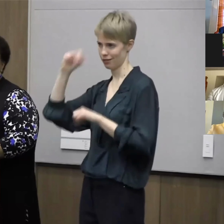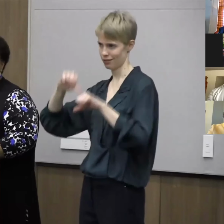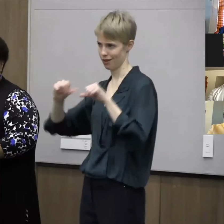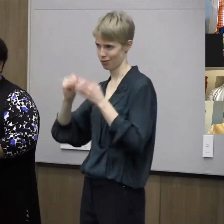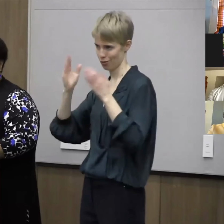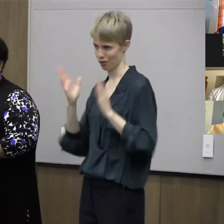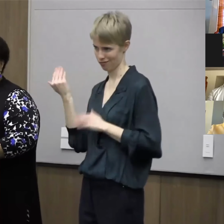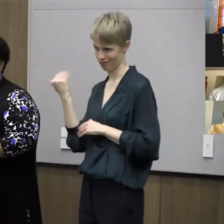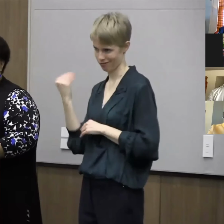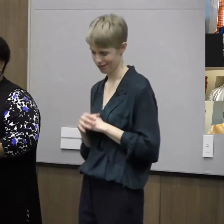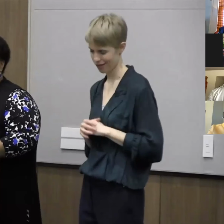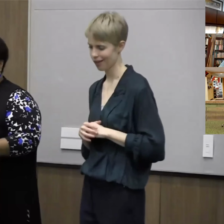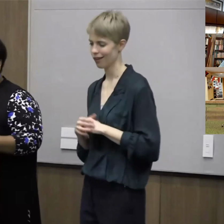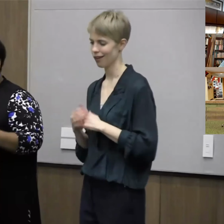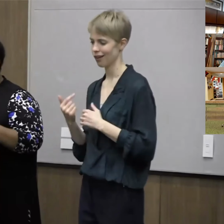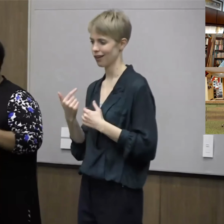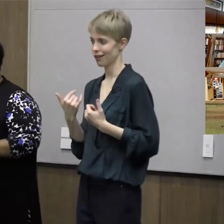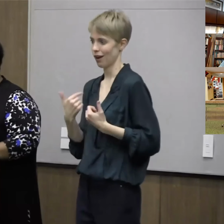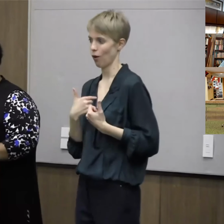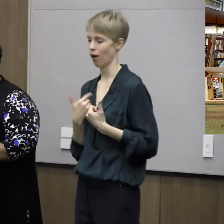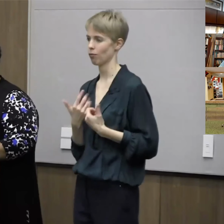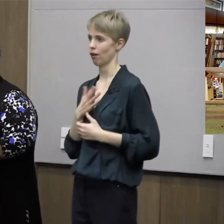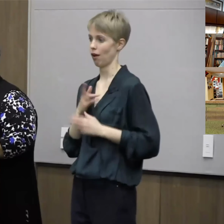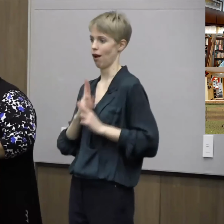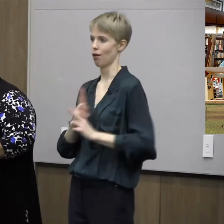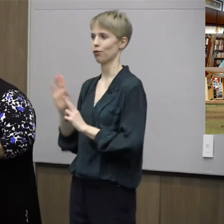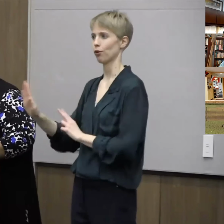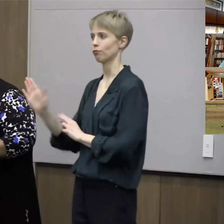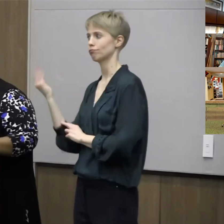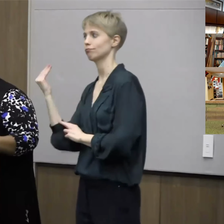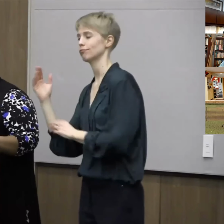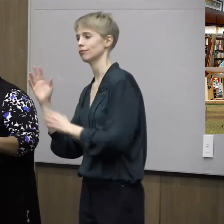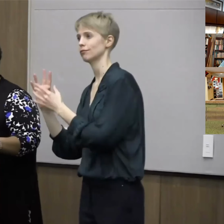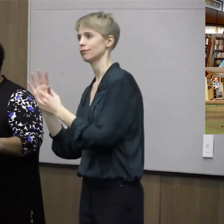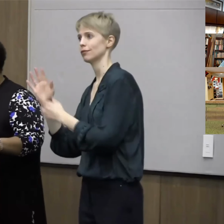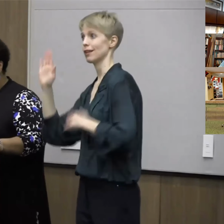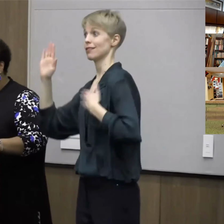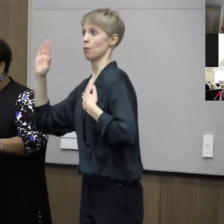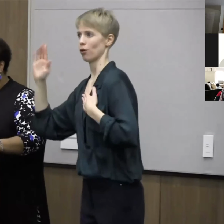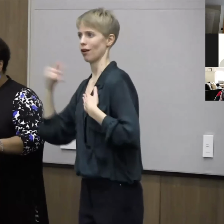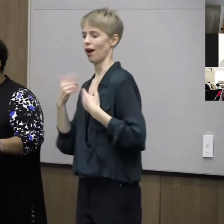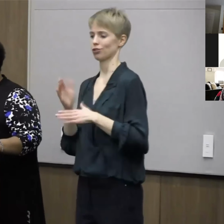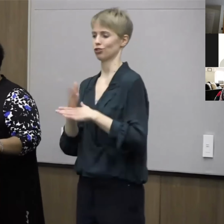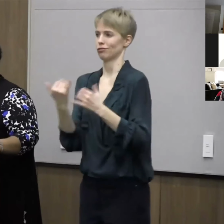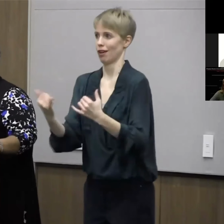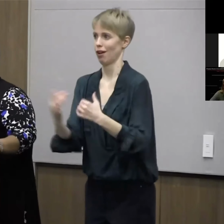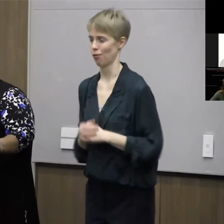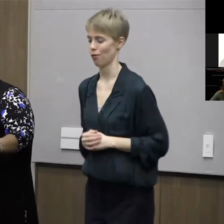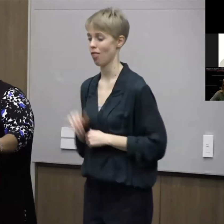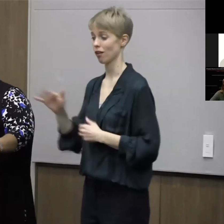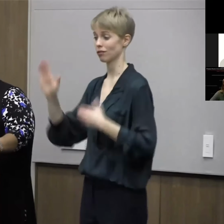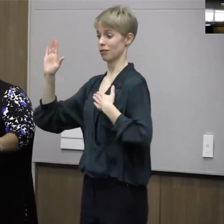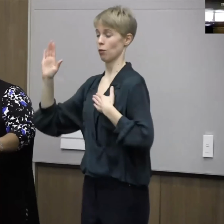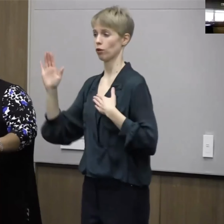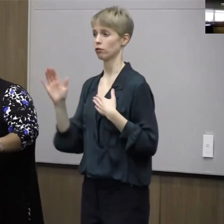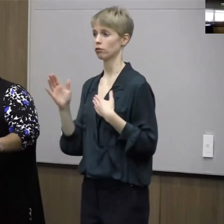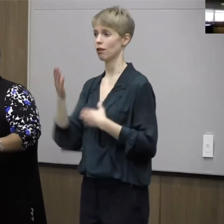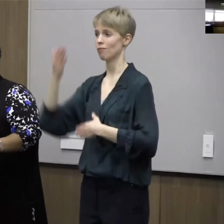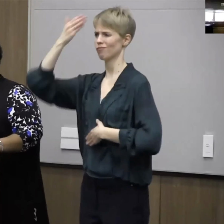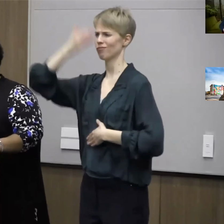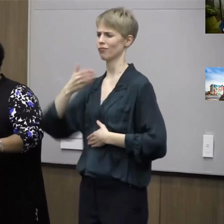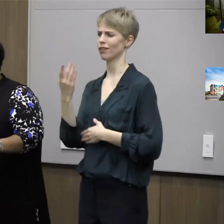her testimony in its entirety. This testimony was given before the Credentials Committee of the Democratic